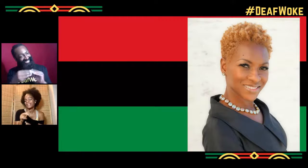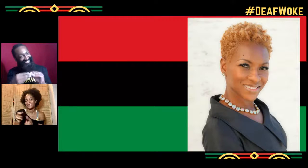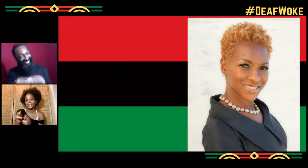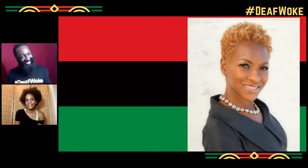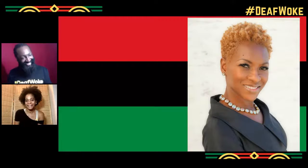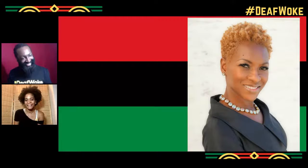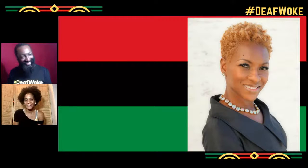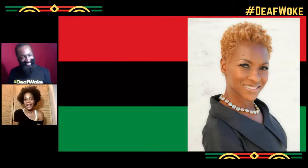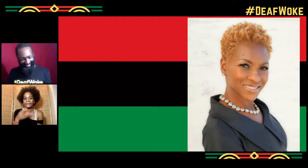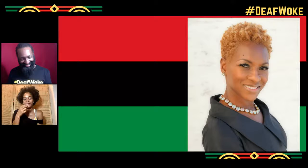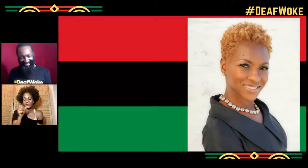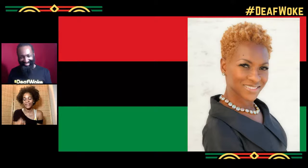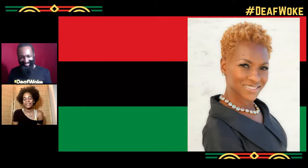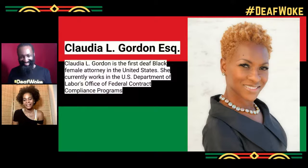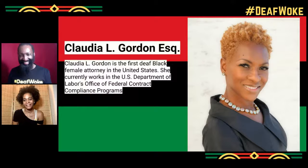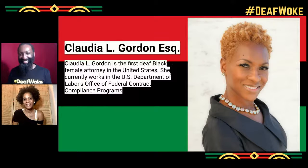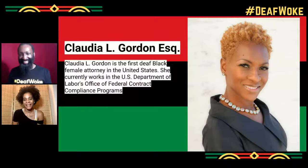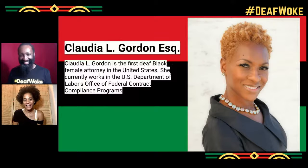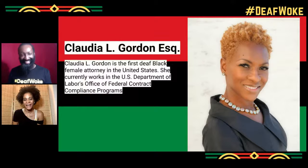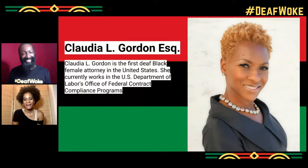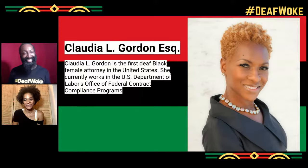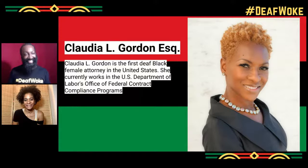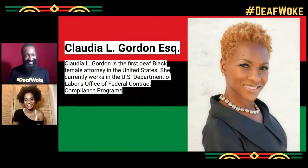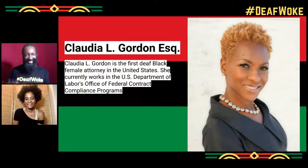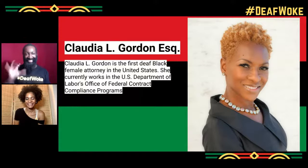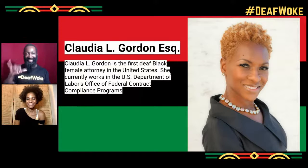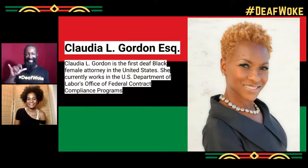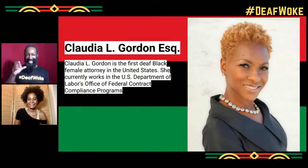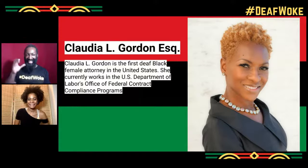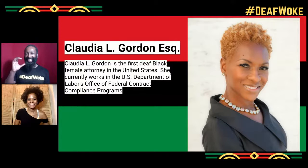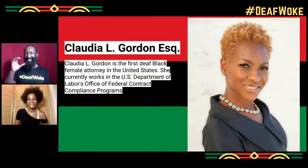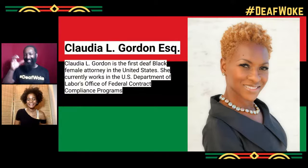role model. Yeah. Mentor.